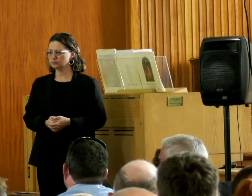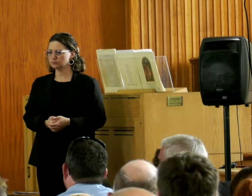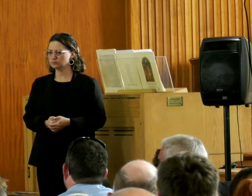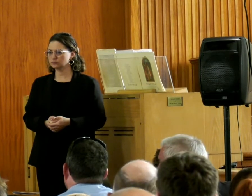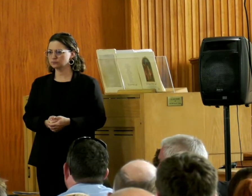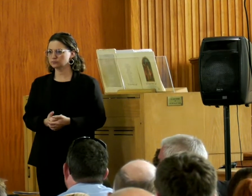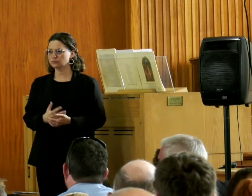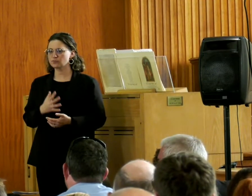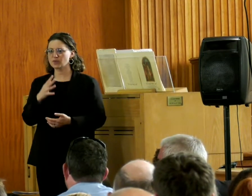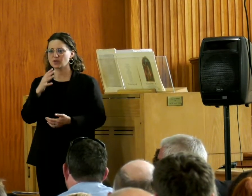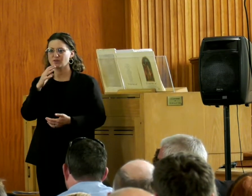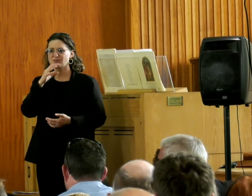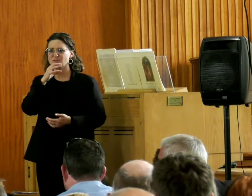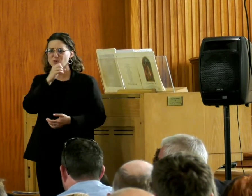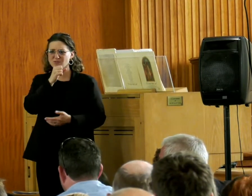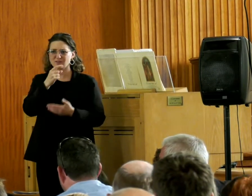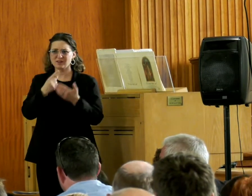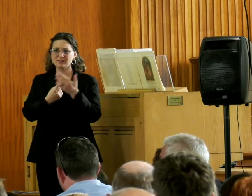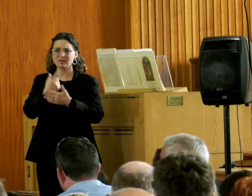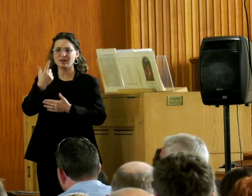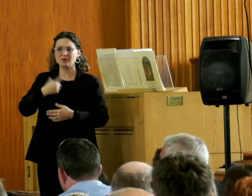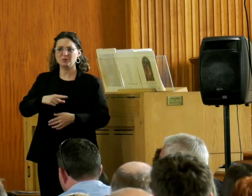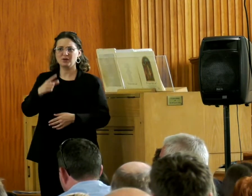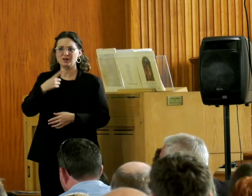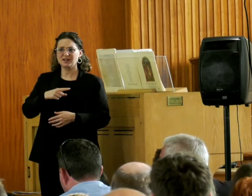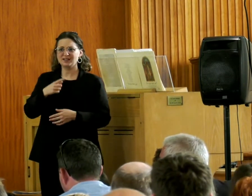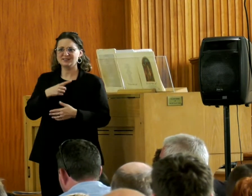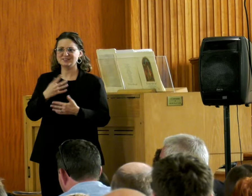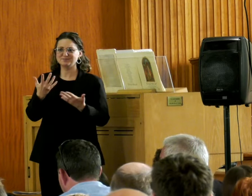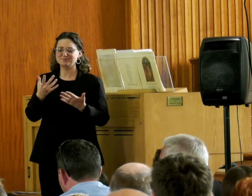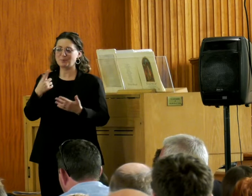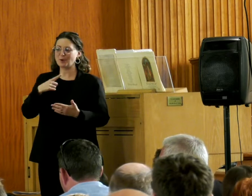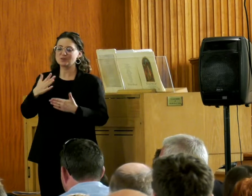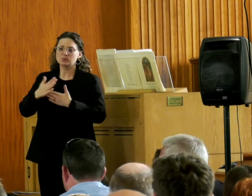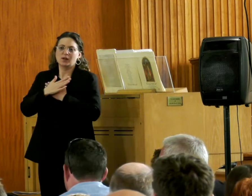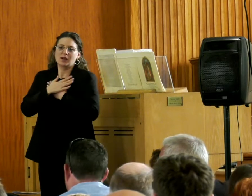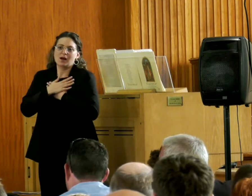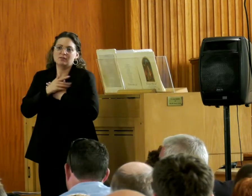Grief is the price that we pay for love.